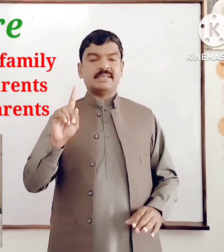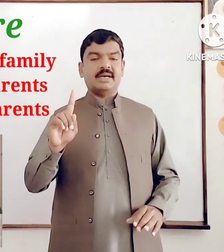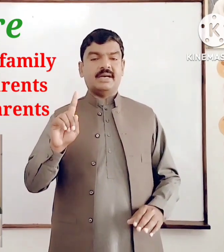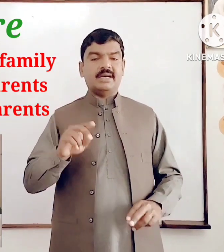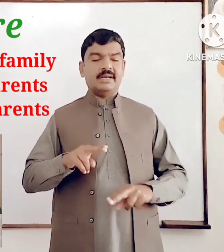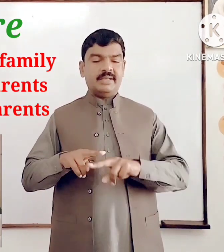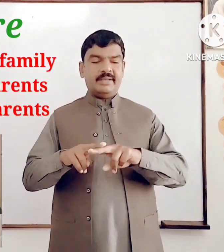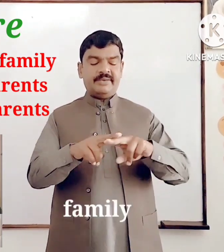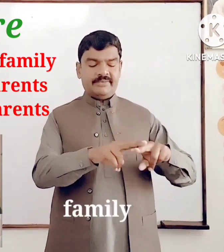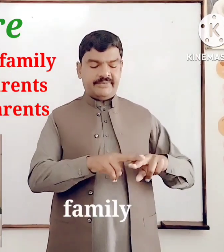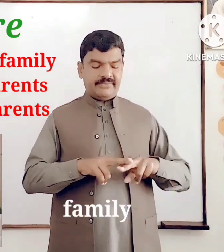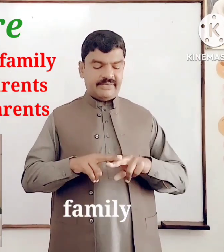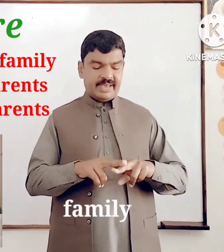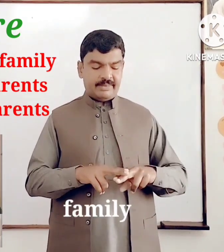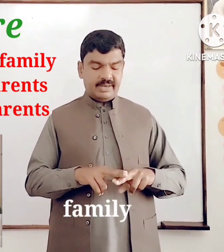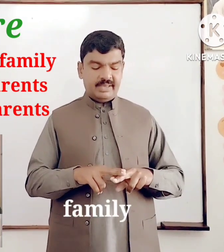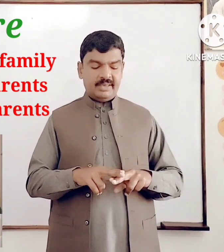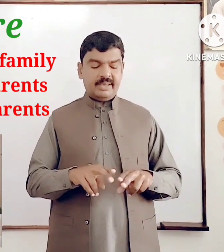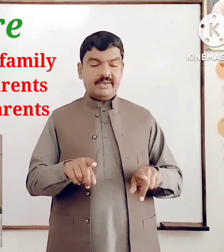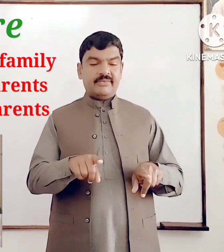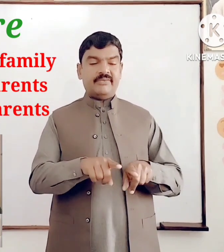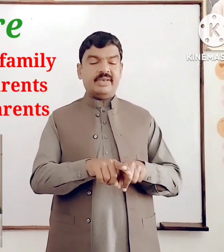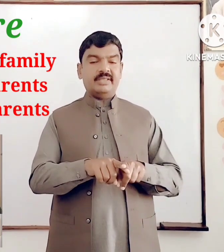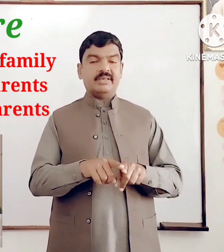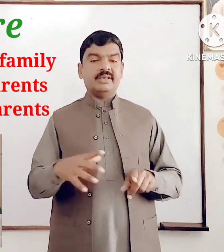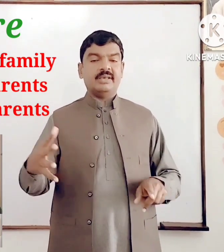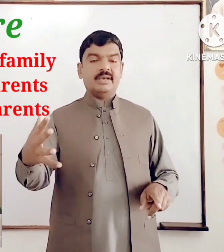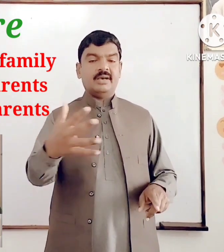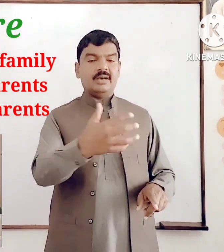as a family